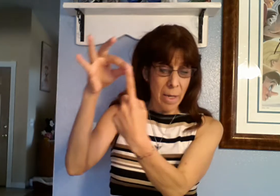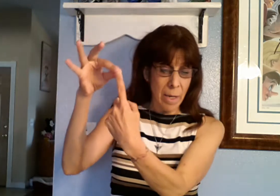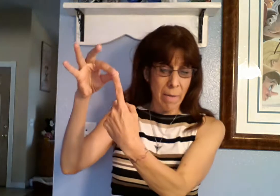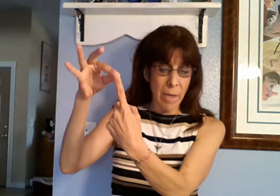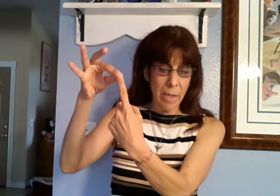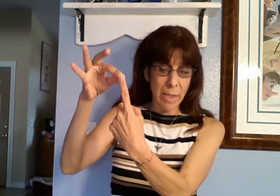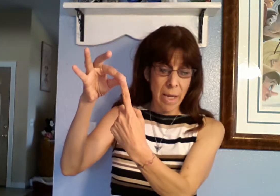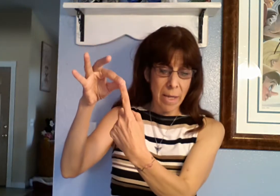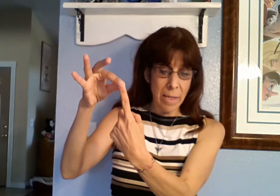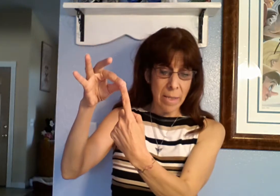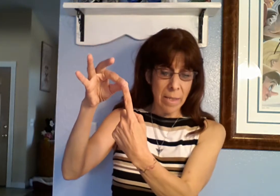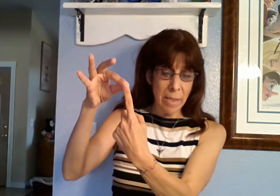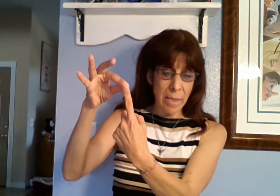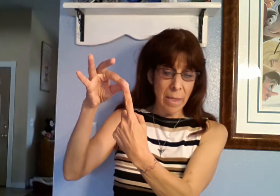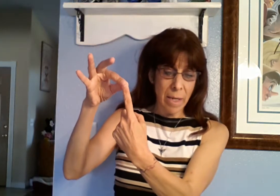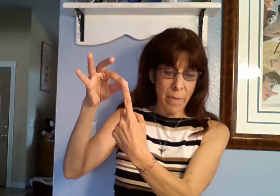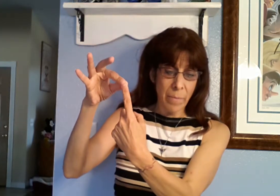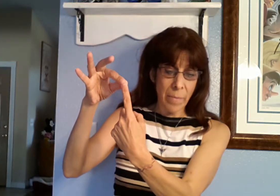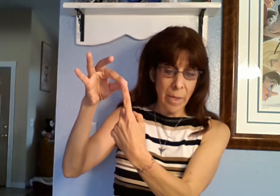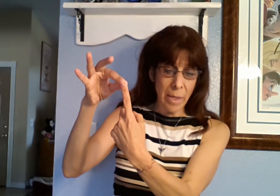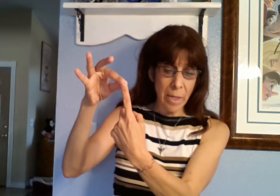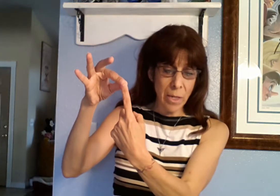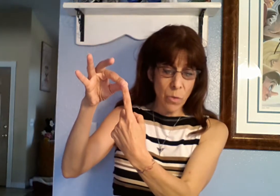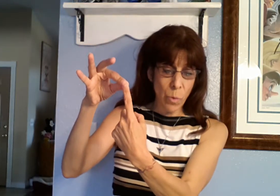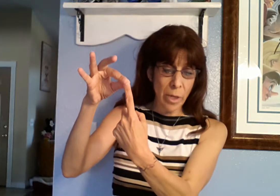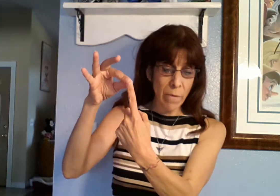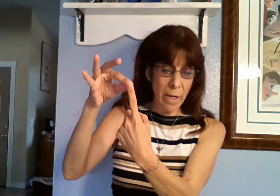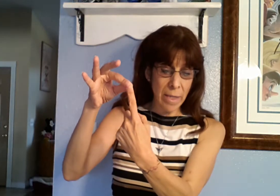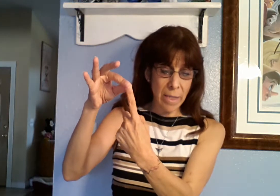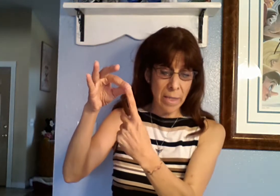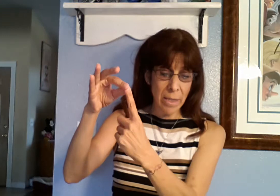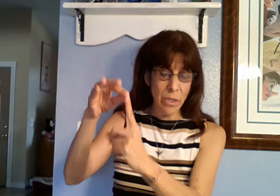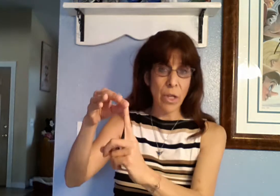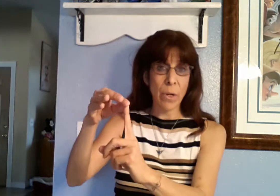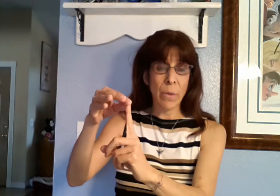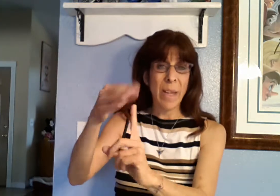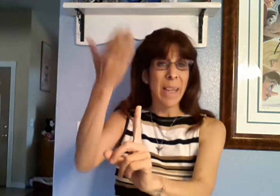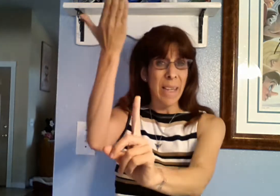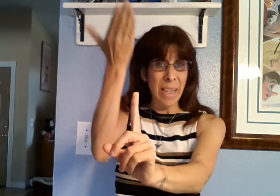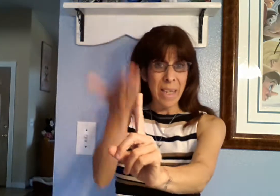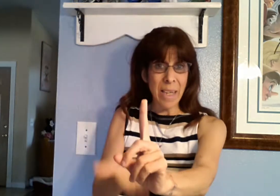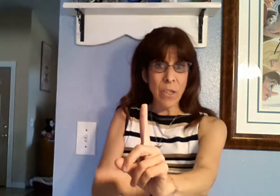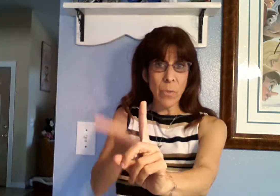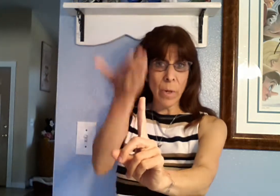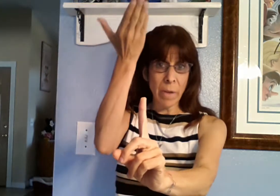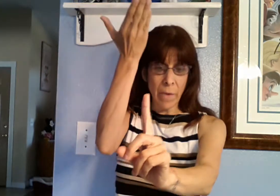And then it says, in each one of us, so in each one of